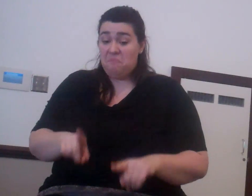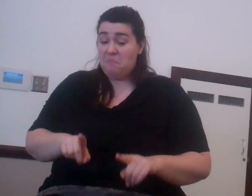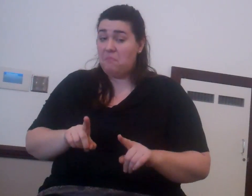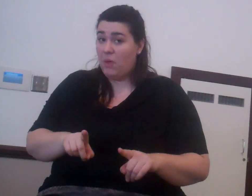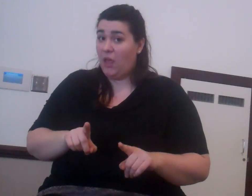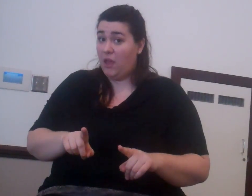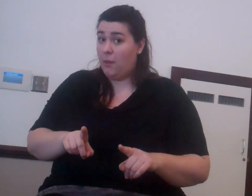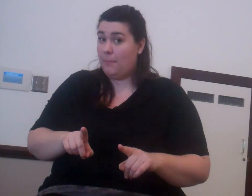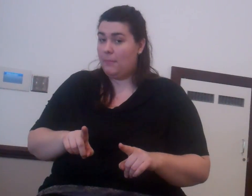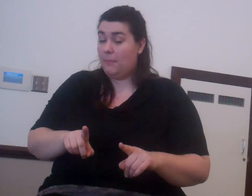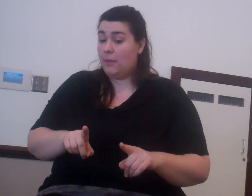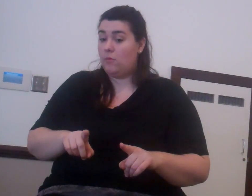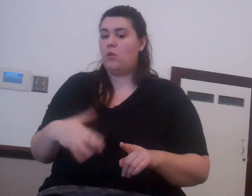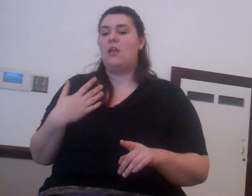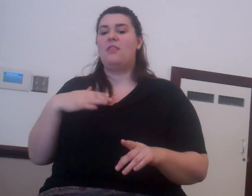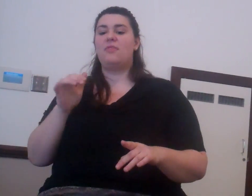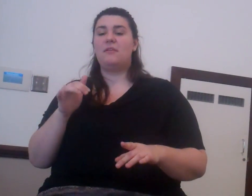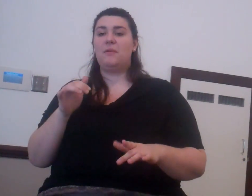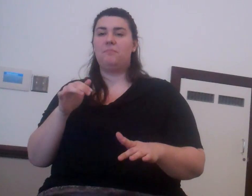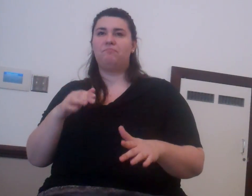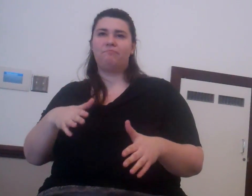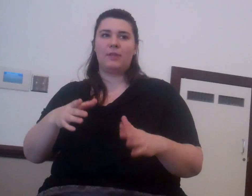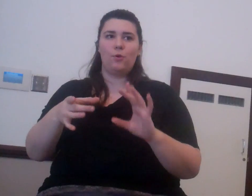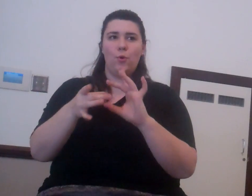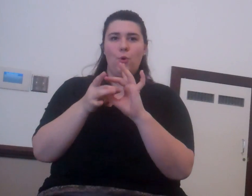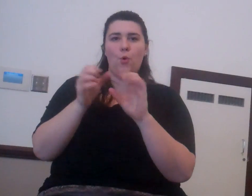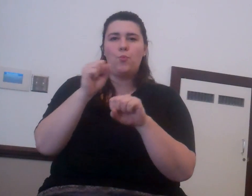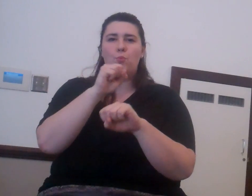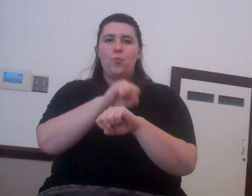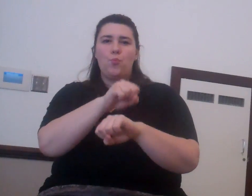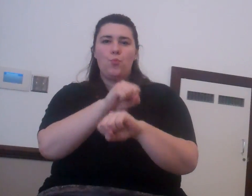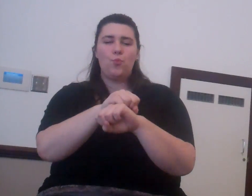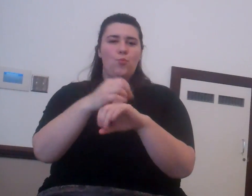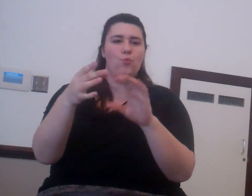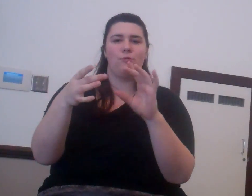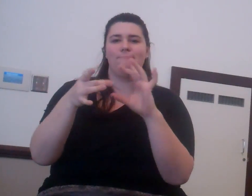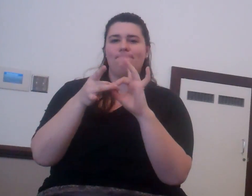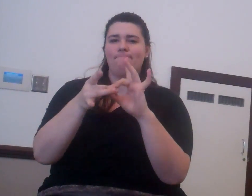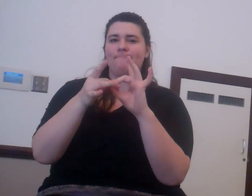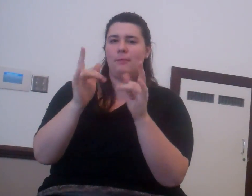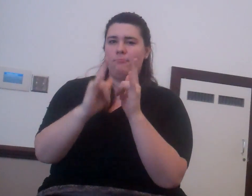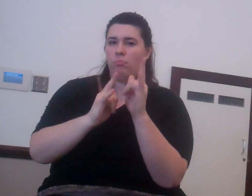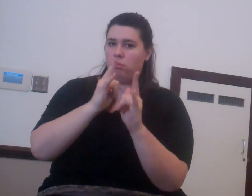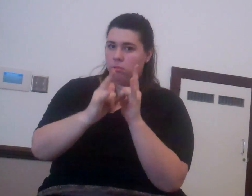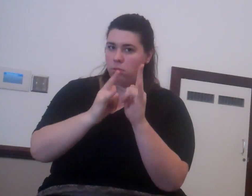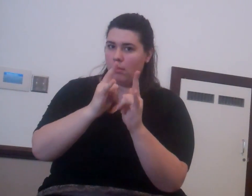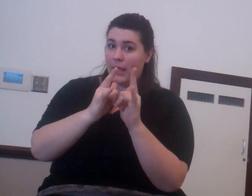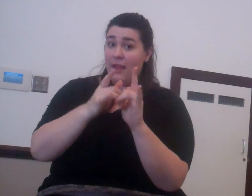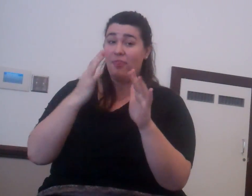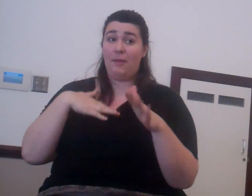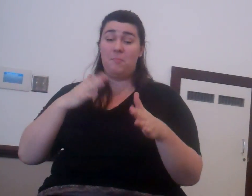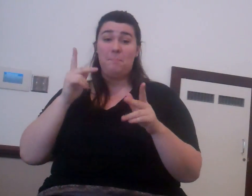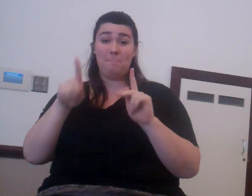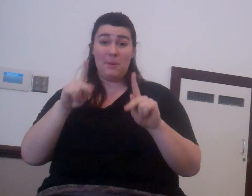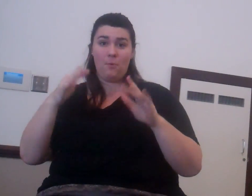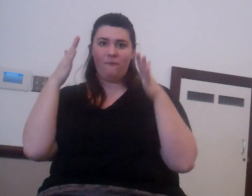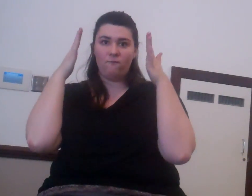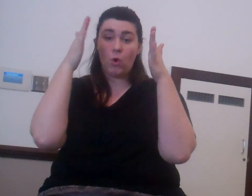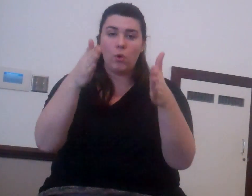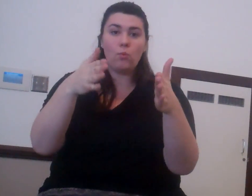that's the cliche example, like, oh, you're sleeping with your boss to get ahead, or that sort of thing. Or somebody's cheating on their wife with the secretary, or something like